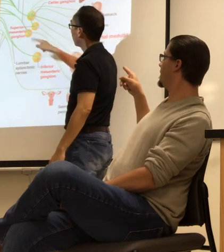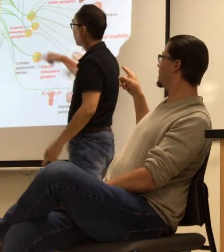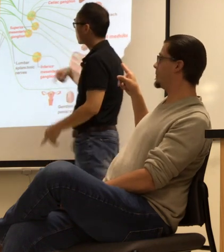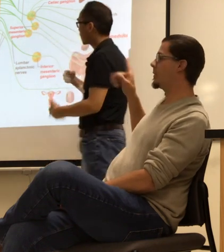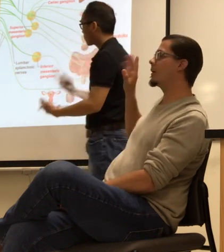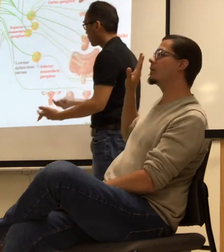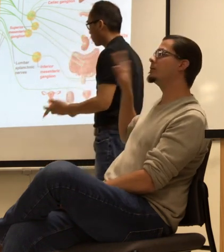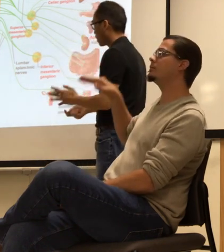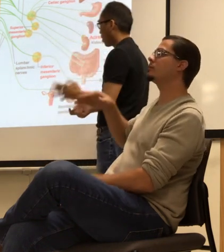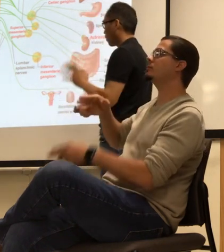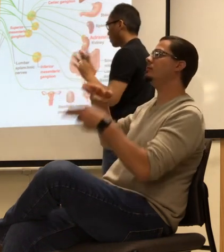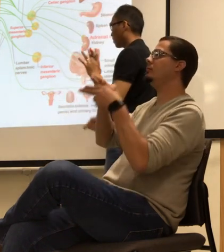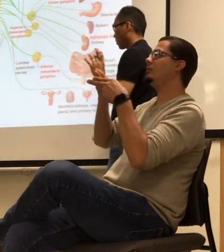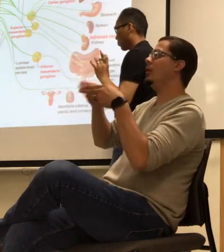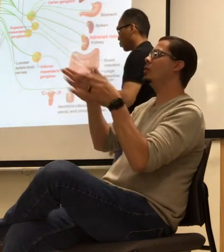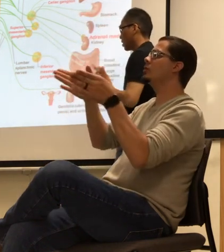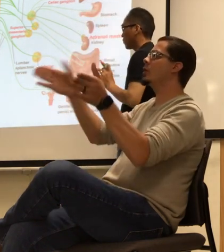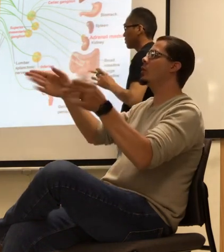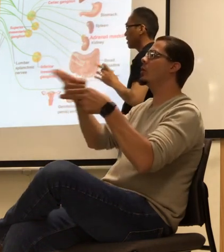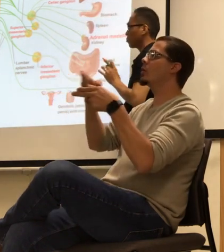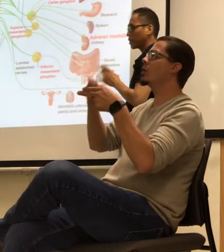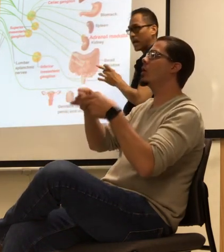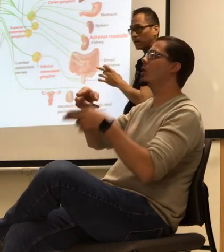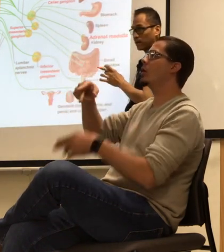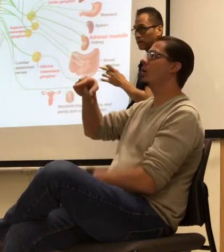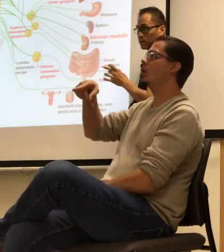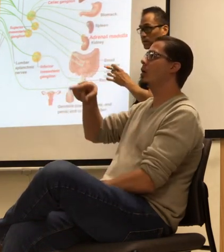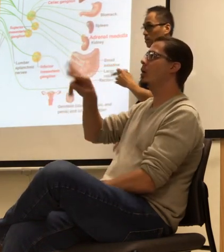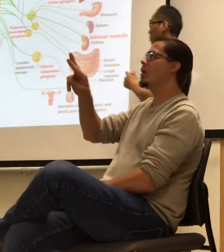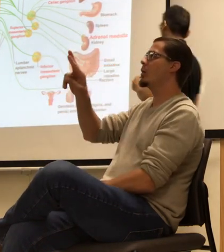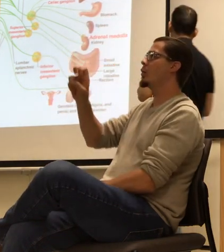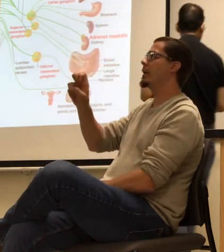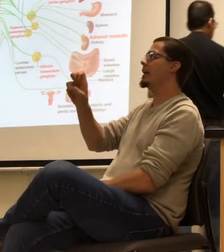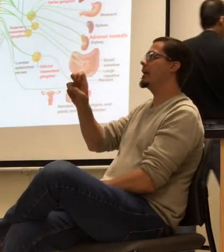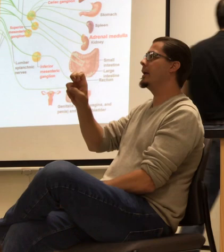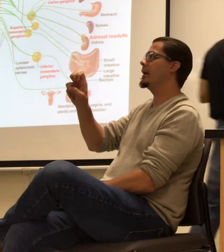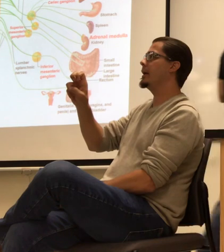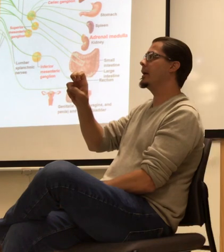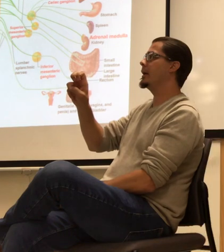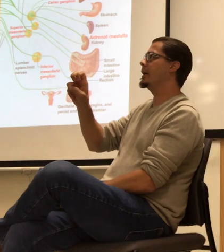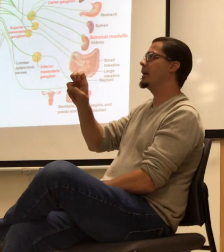These are called, generally we call them prevertebral ganglion.